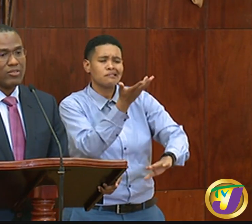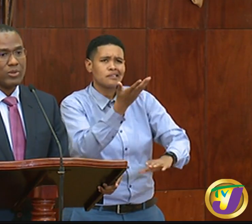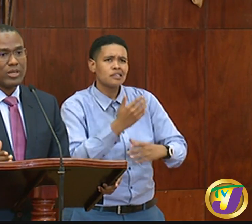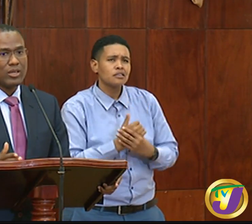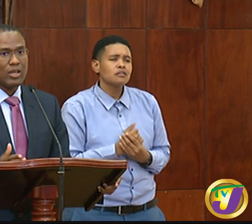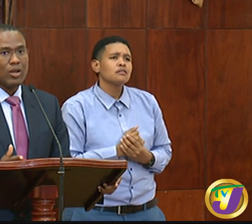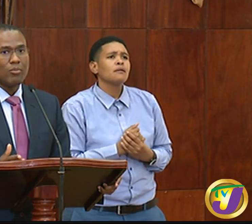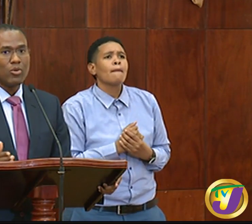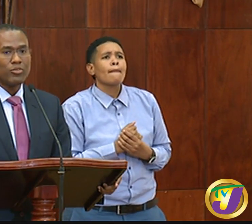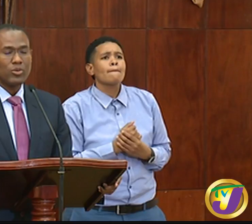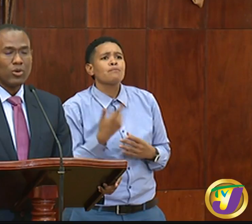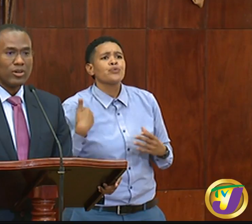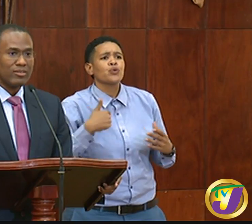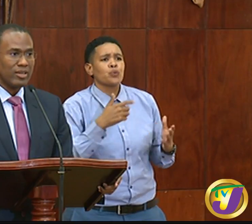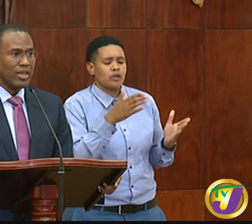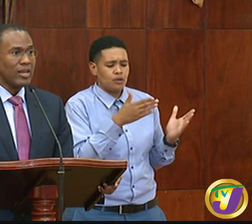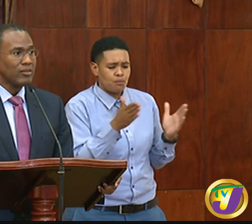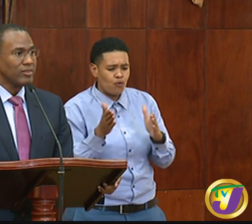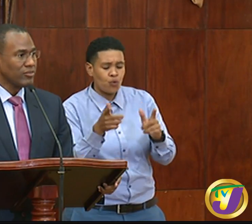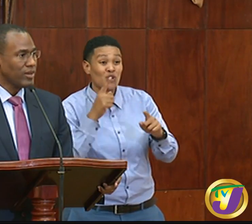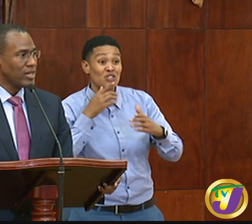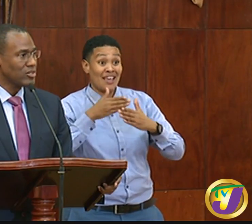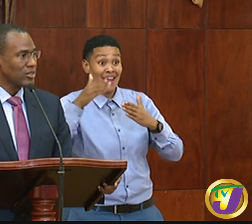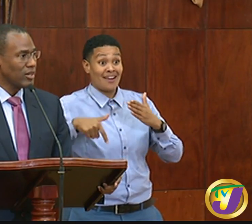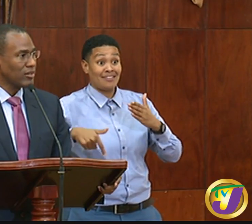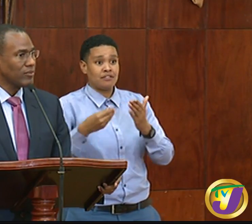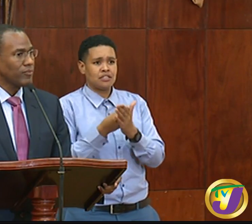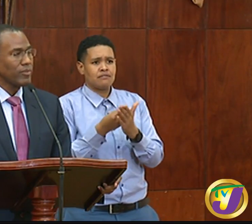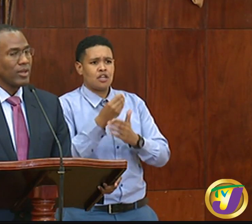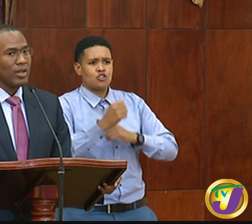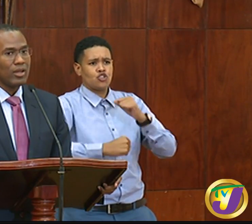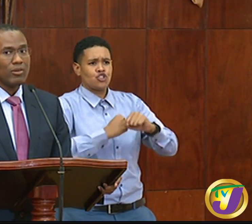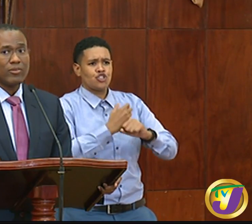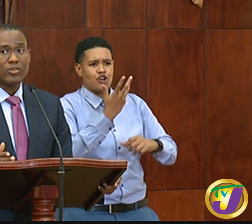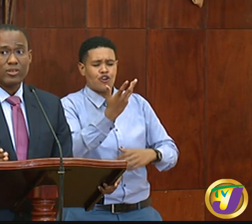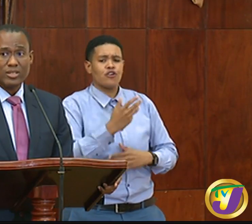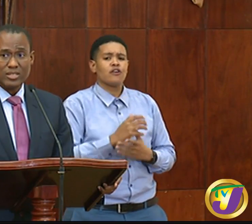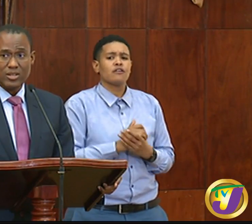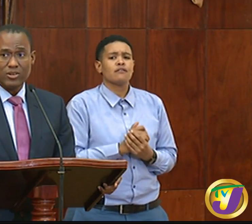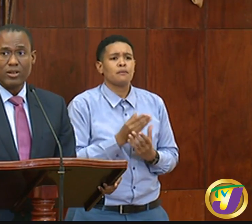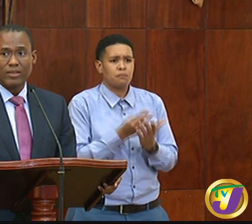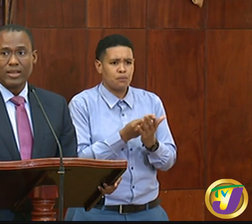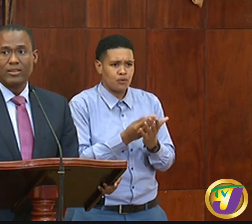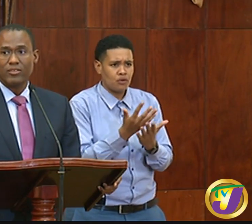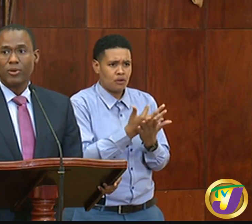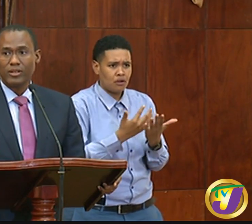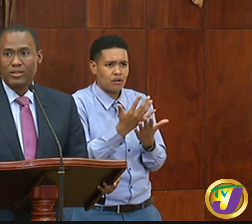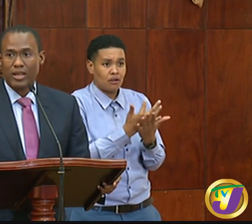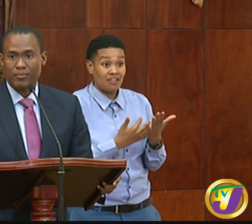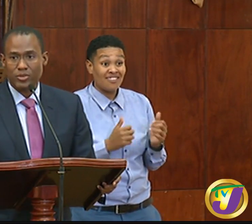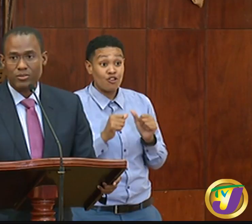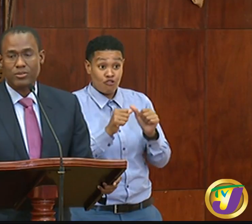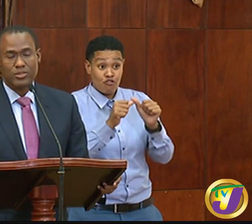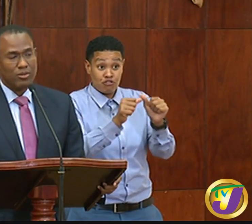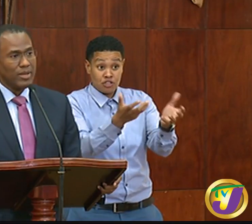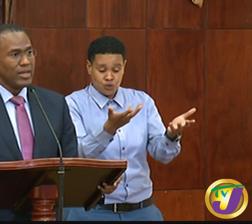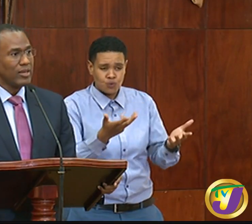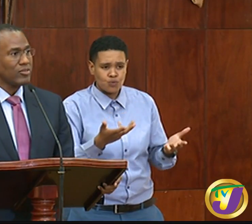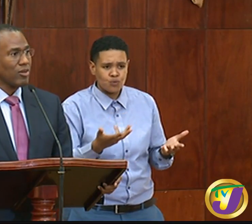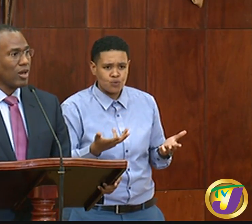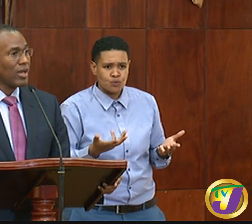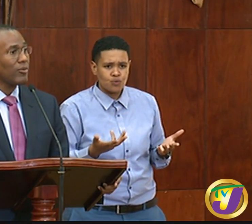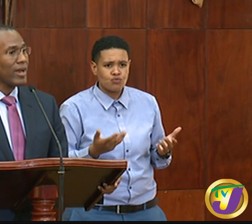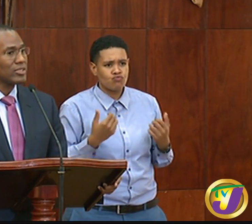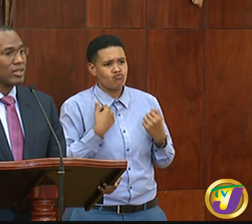that as we move towards the end of this financial year, revenues continue as at this point in time to